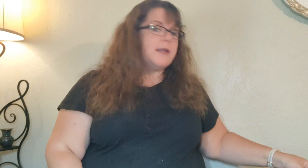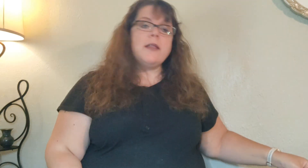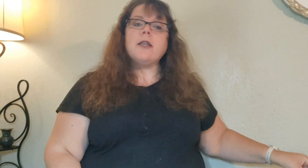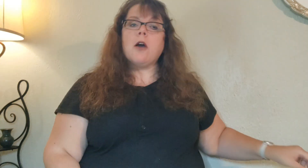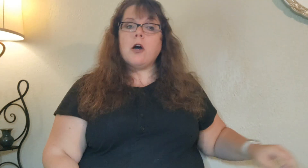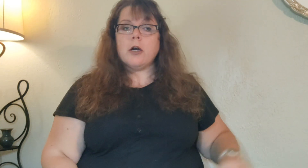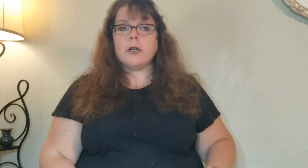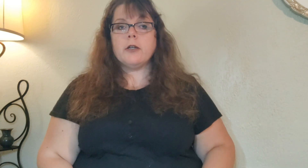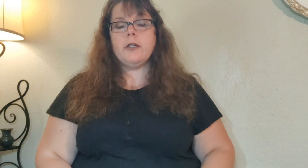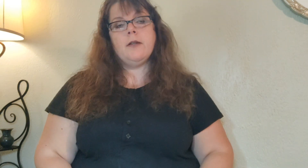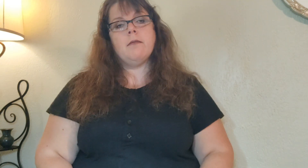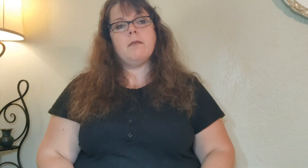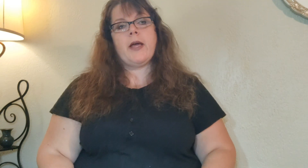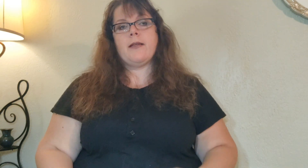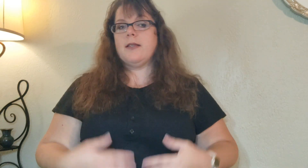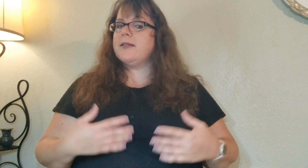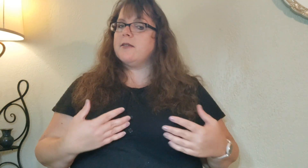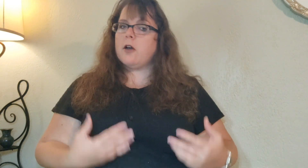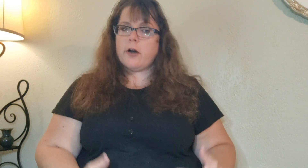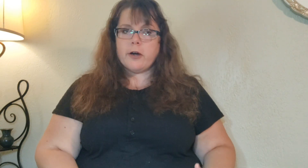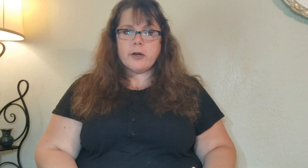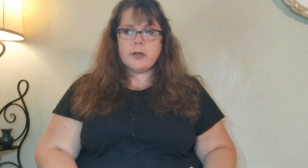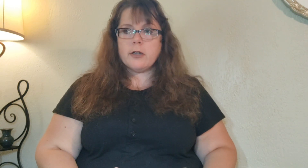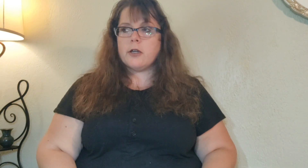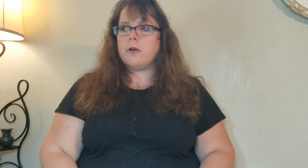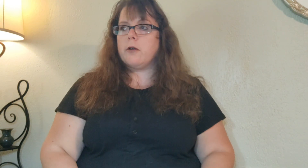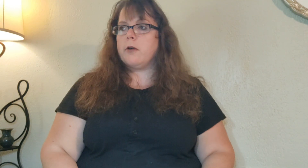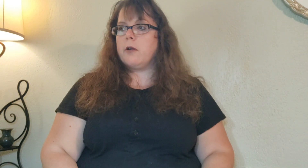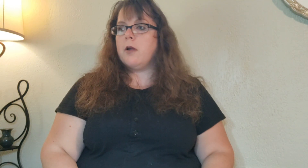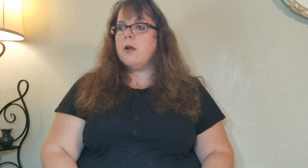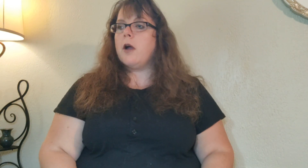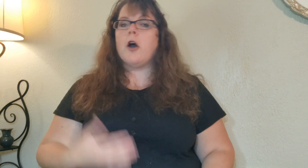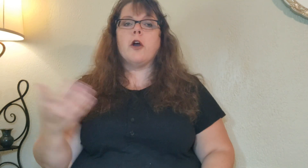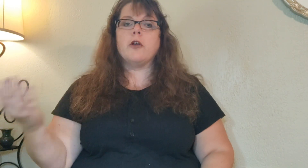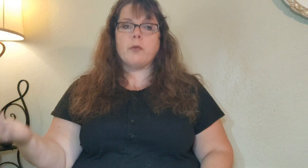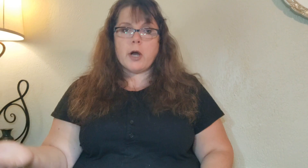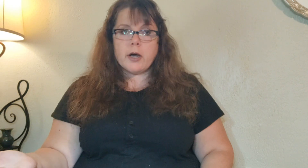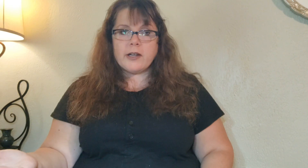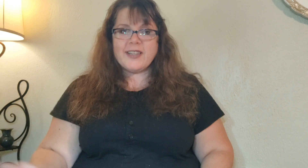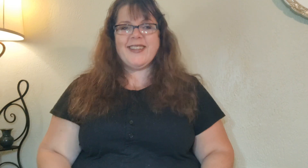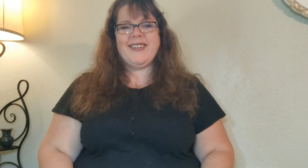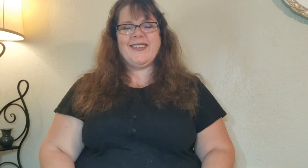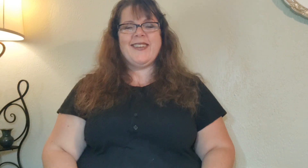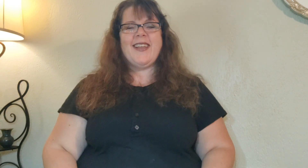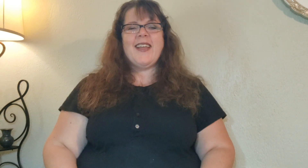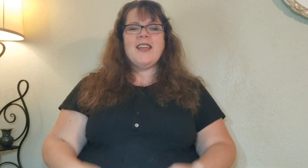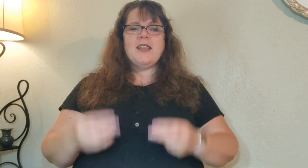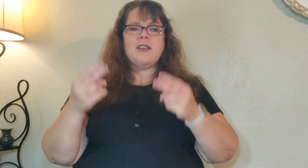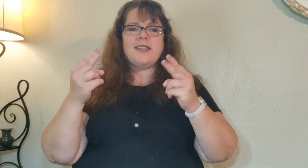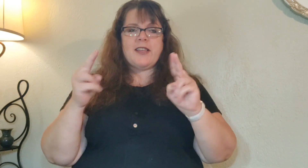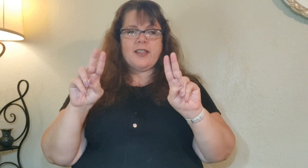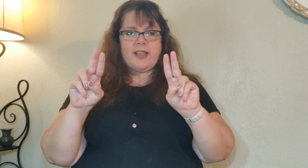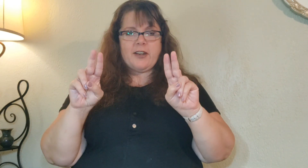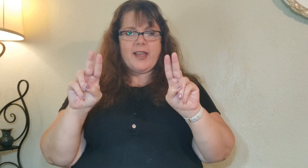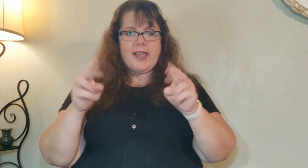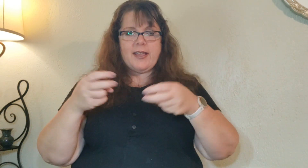Then hard, like this is hard or a hard rock. You take the letter